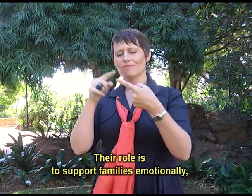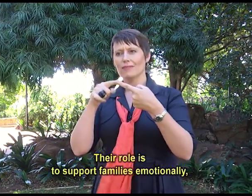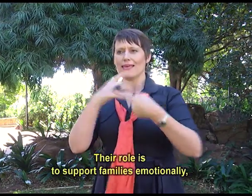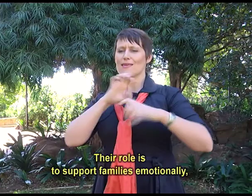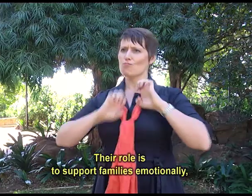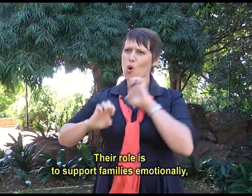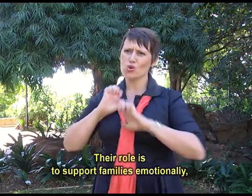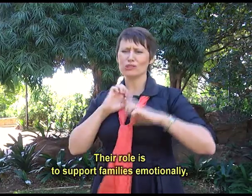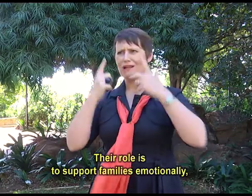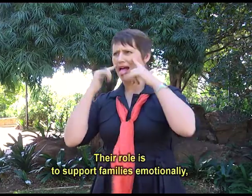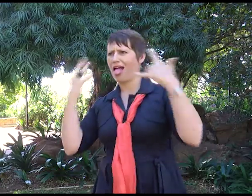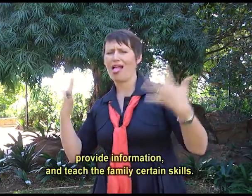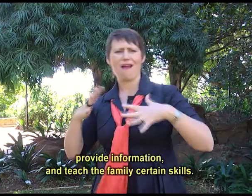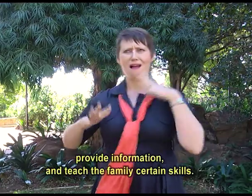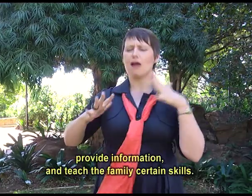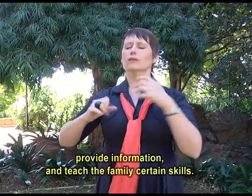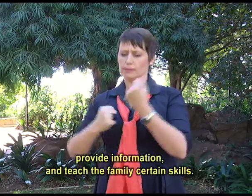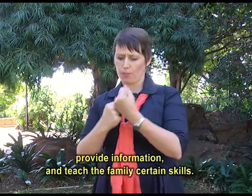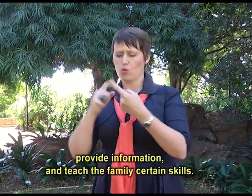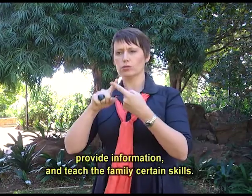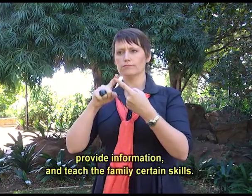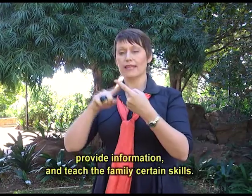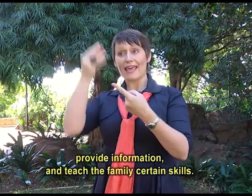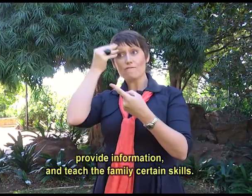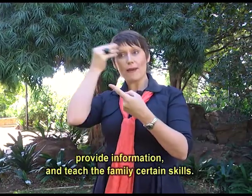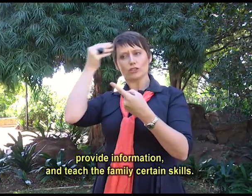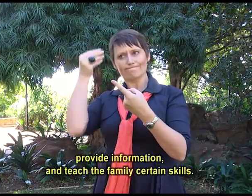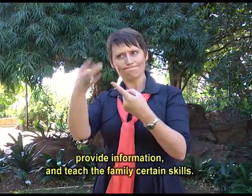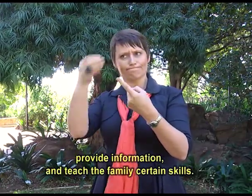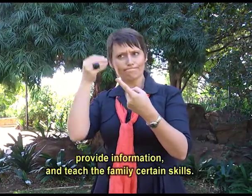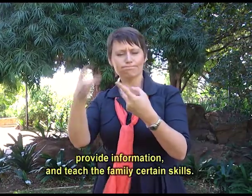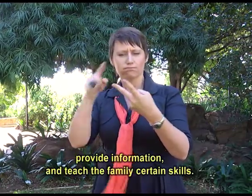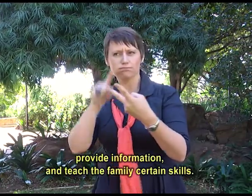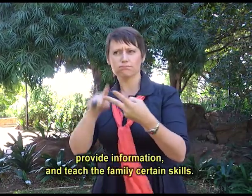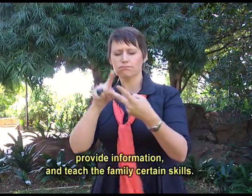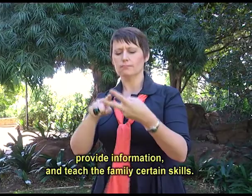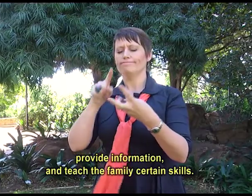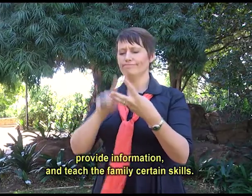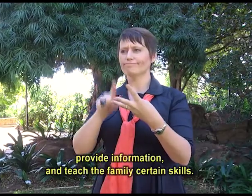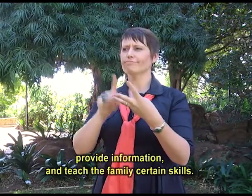Their role is to support families emotionally, provide information, and teach the family certain skills.